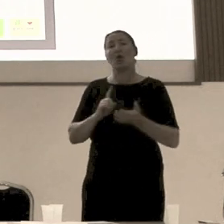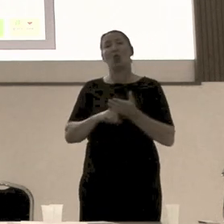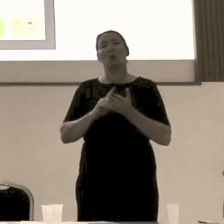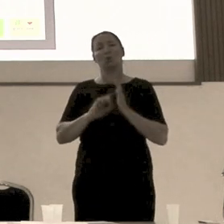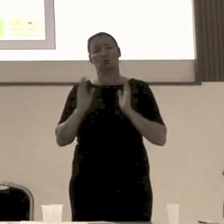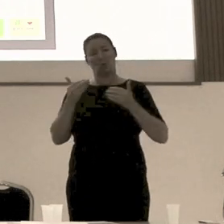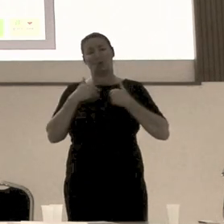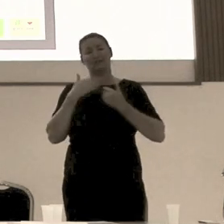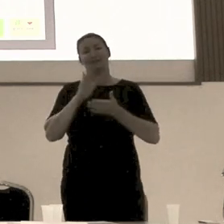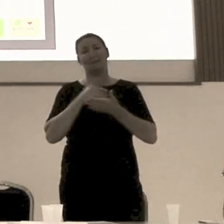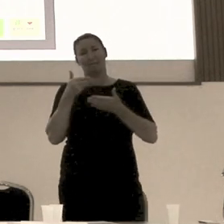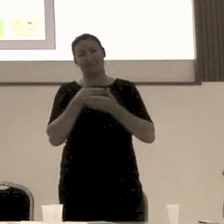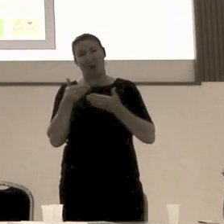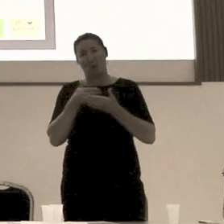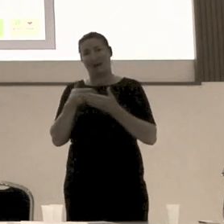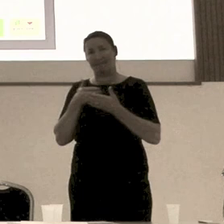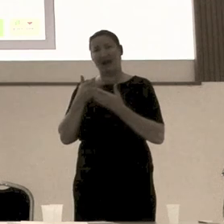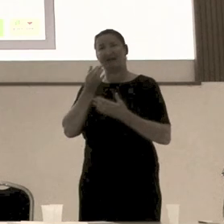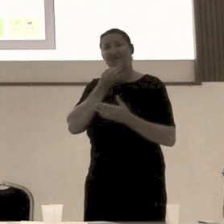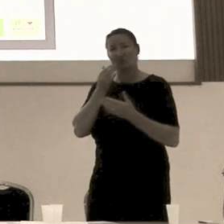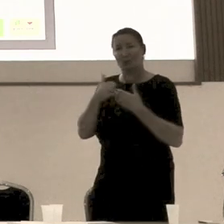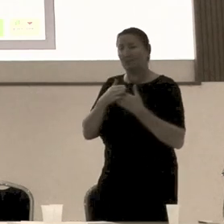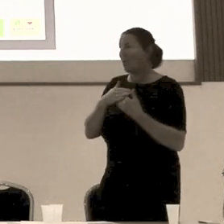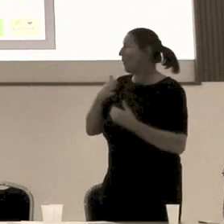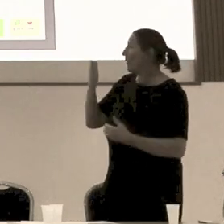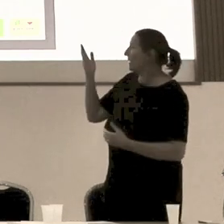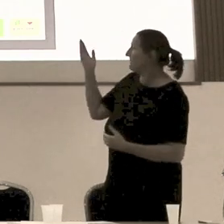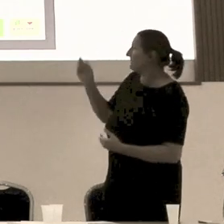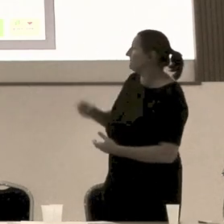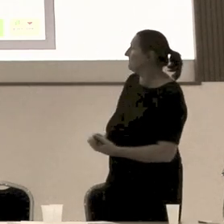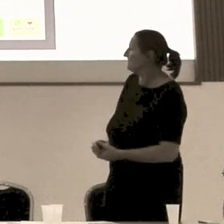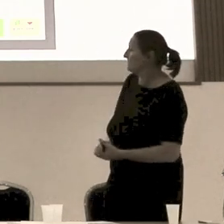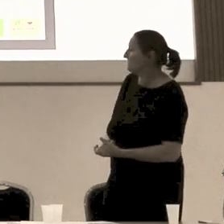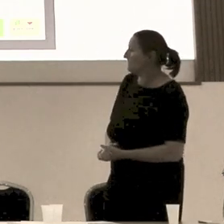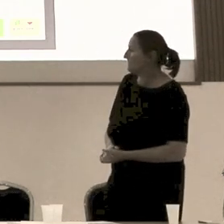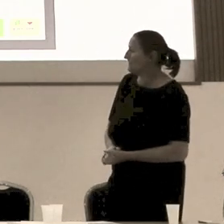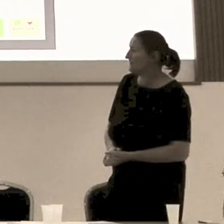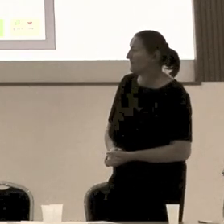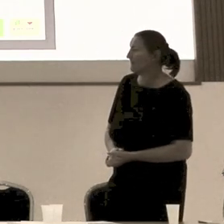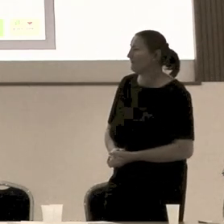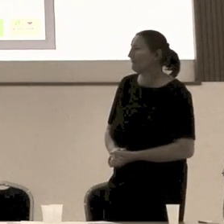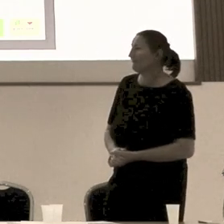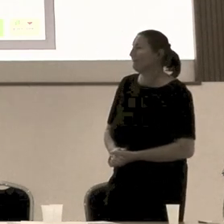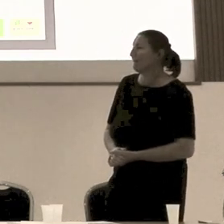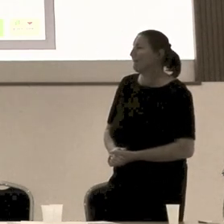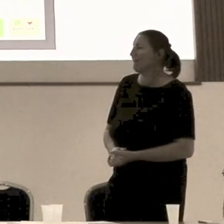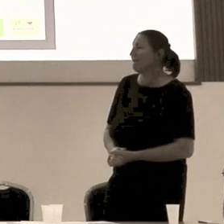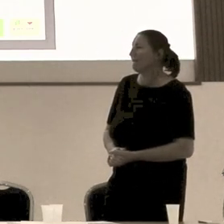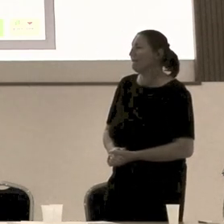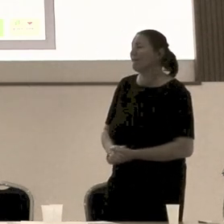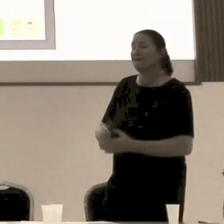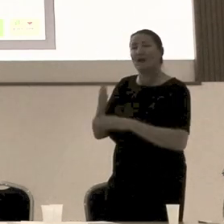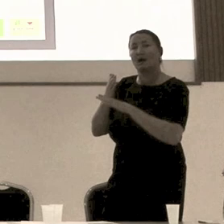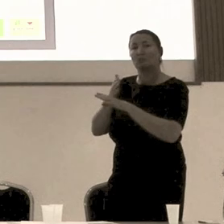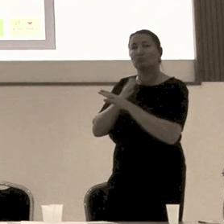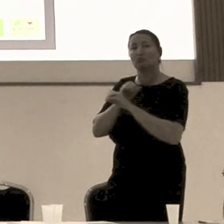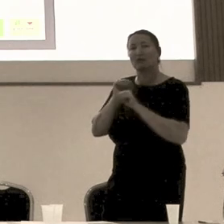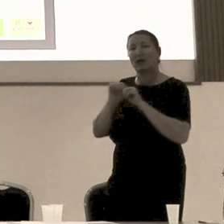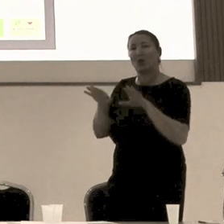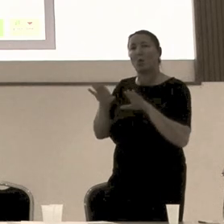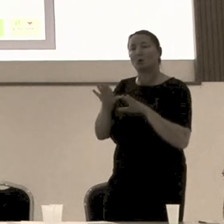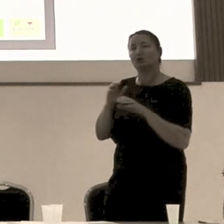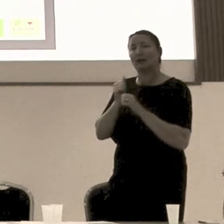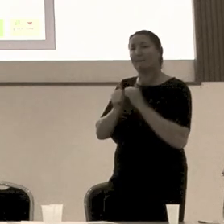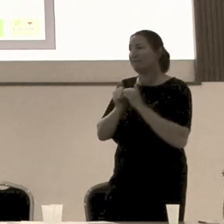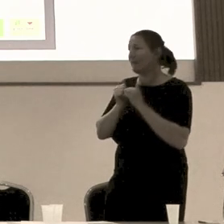about autism, and we've got a few others. Yeah, we put this out when we had a pre-launch in March. We didn't